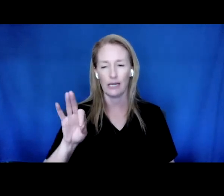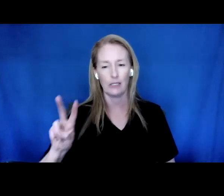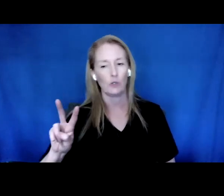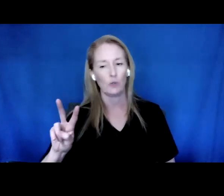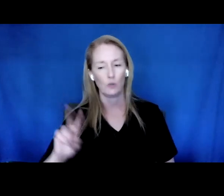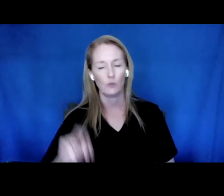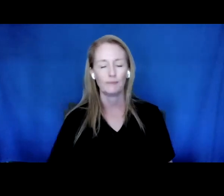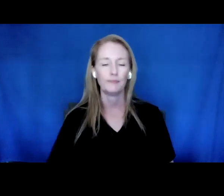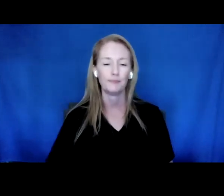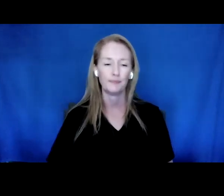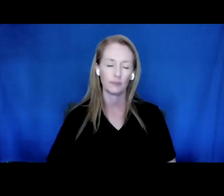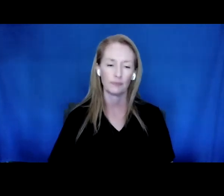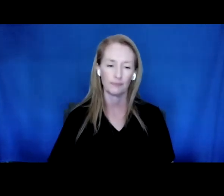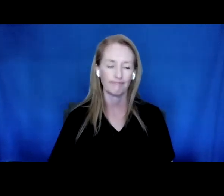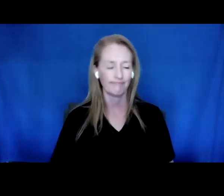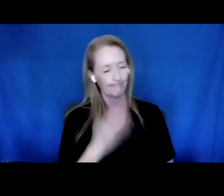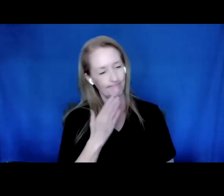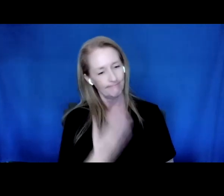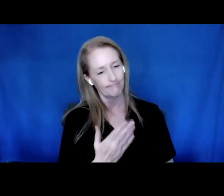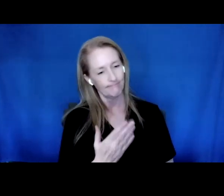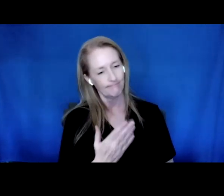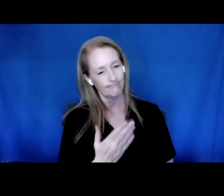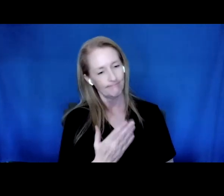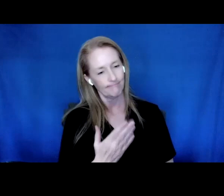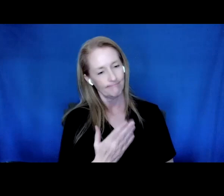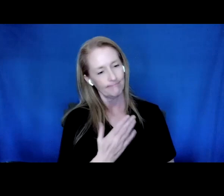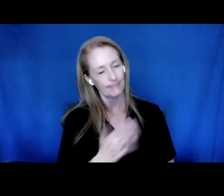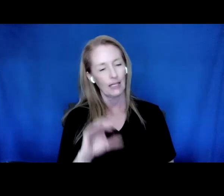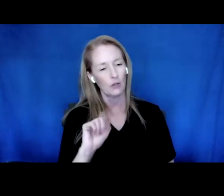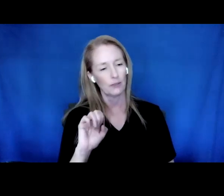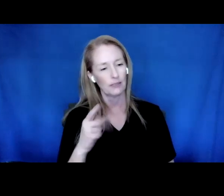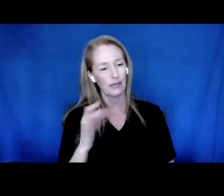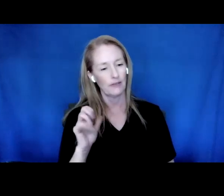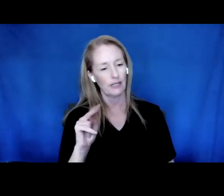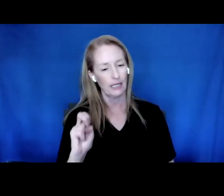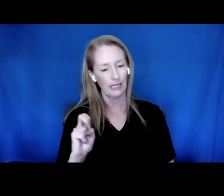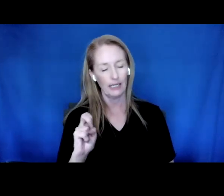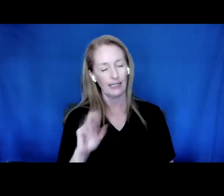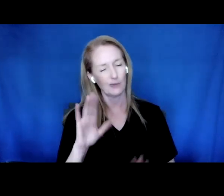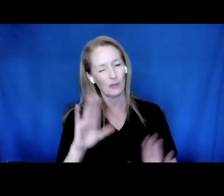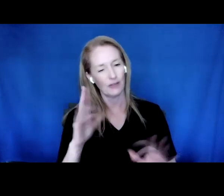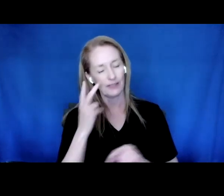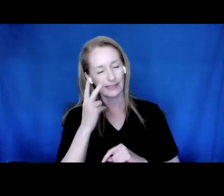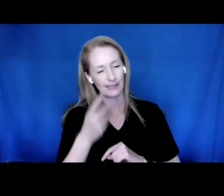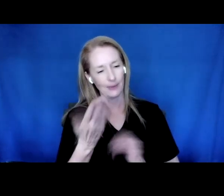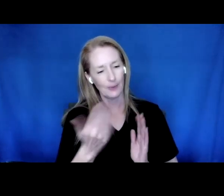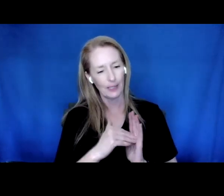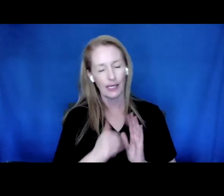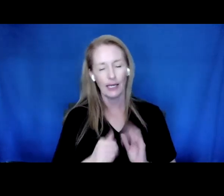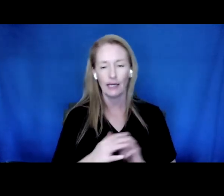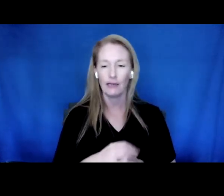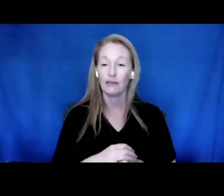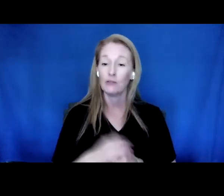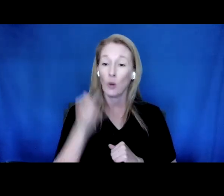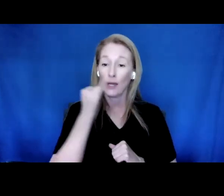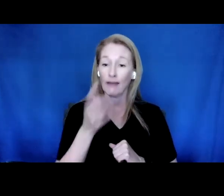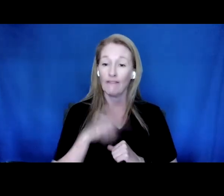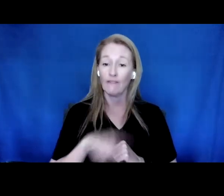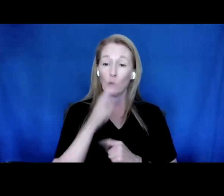Thank you, Stephanie. Wonderful to see you once again. And so for folks that are interested in getting downloading the slides